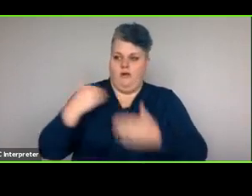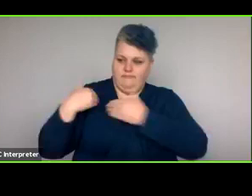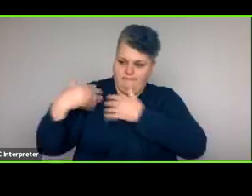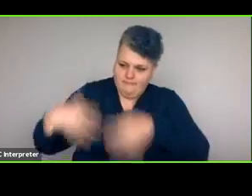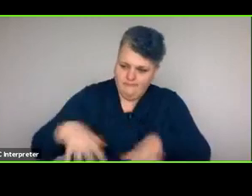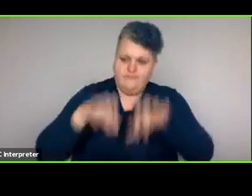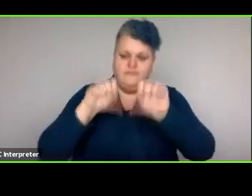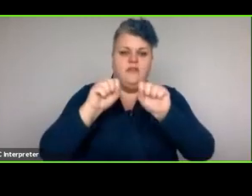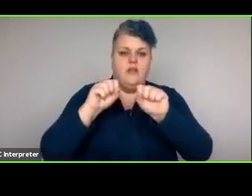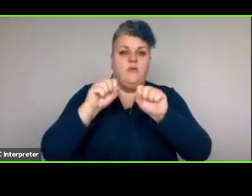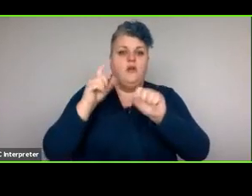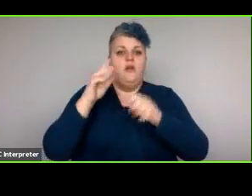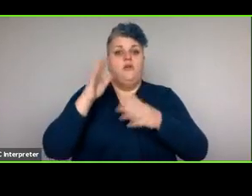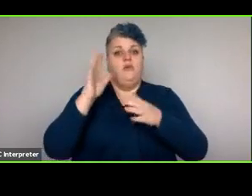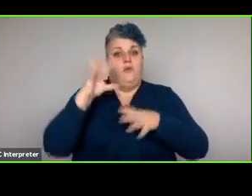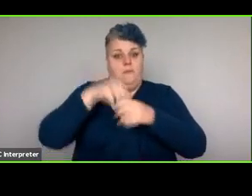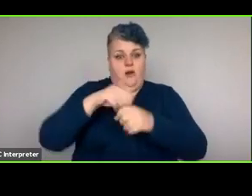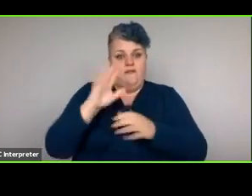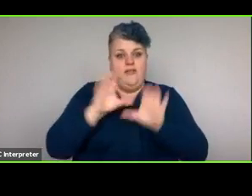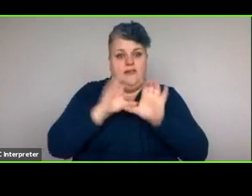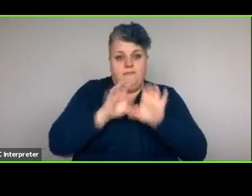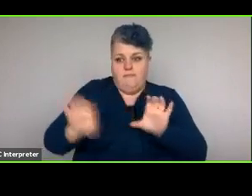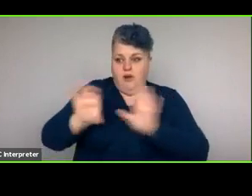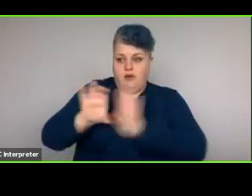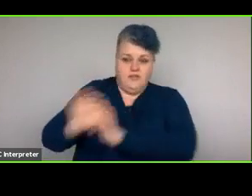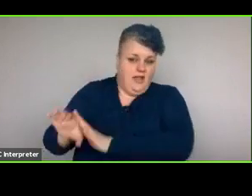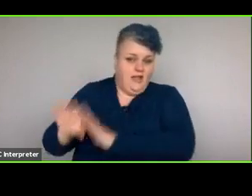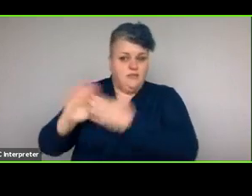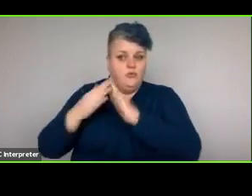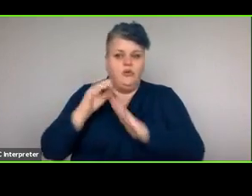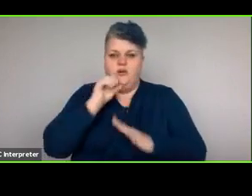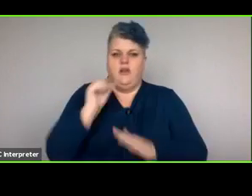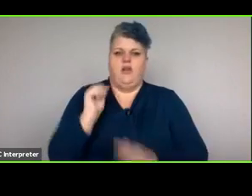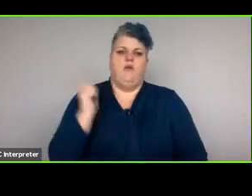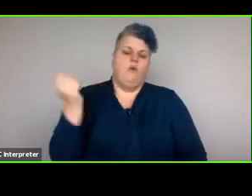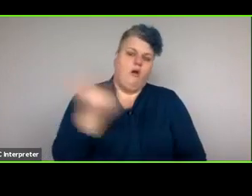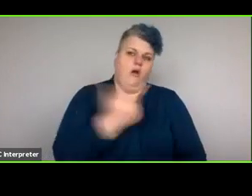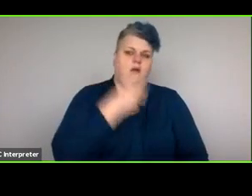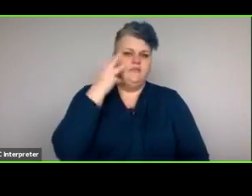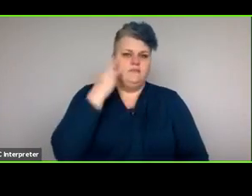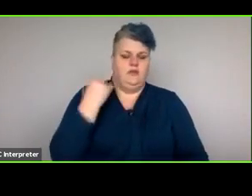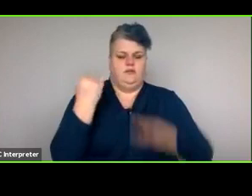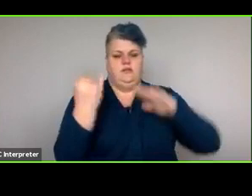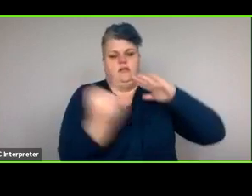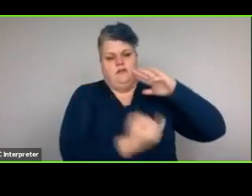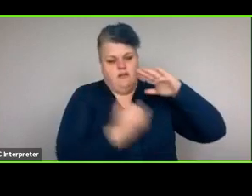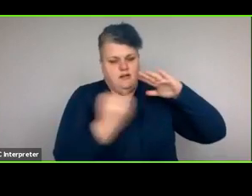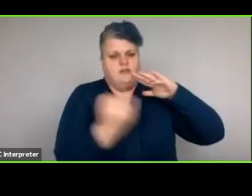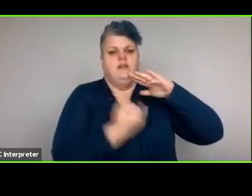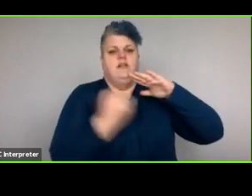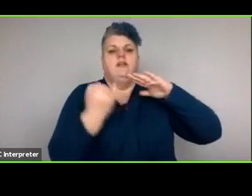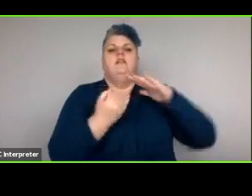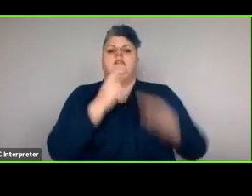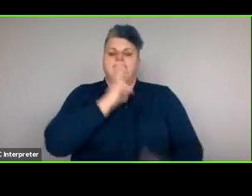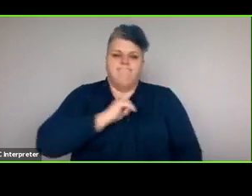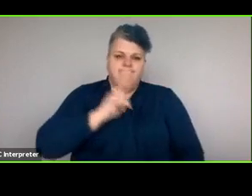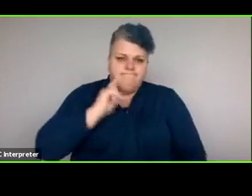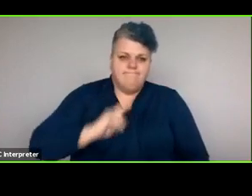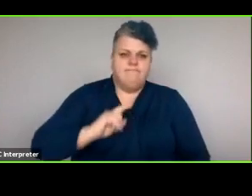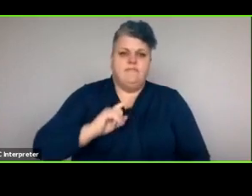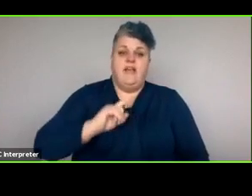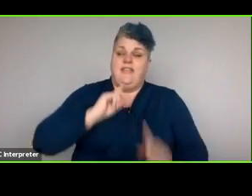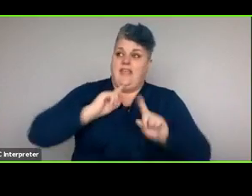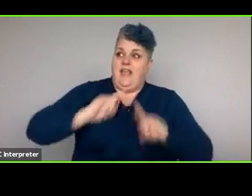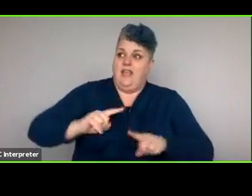a marginalized community or not. I mean, we're all experiencing isolation, and the answer to a lot of our issues is love.